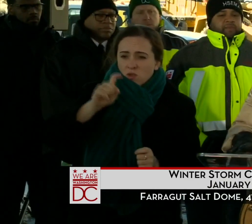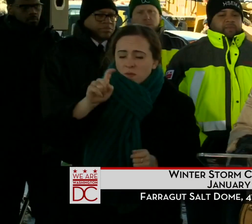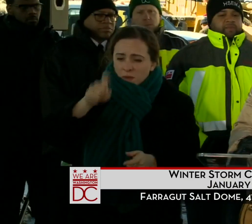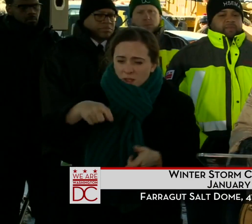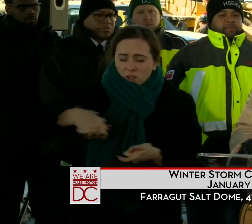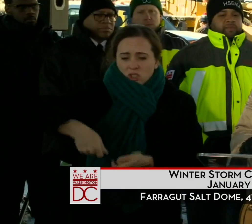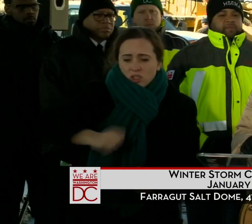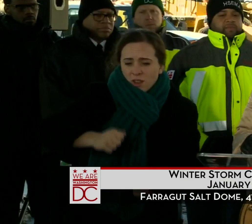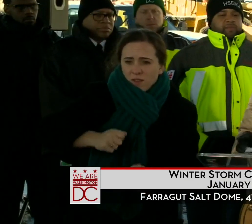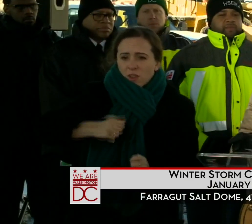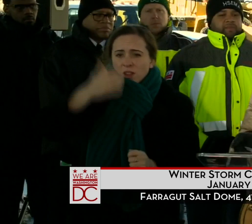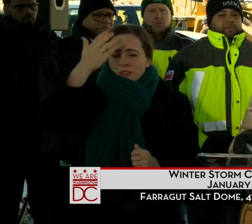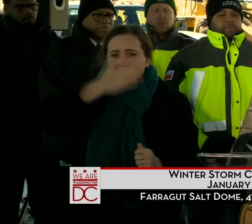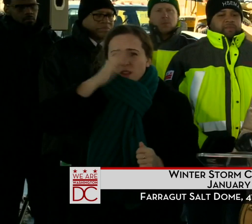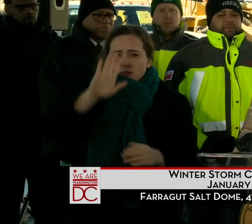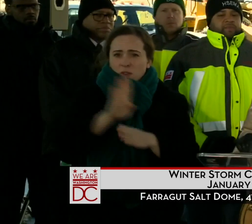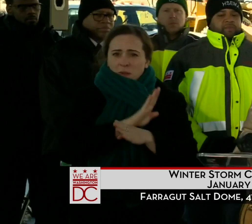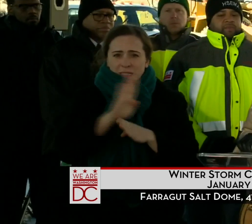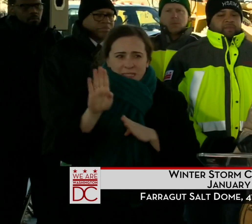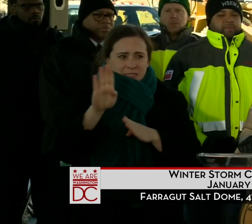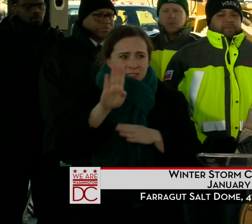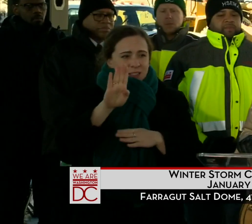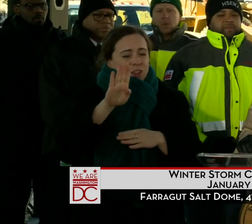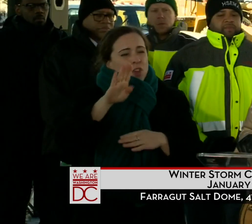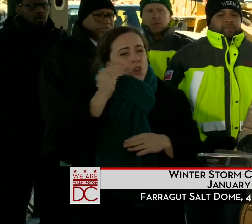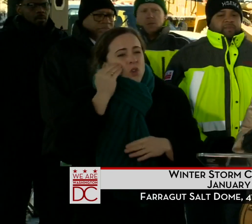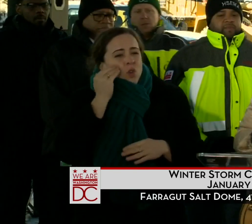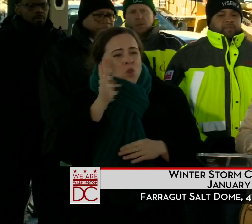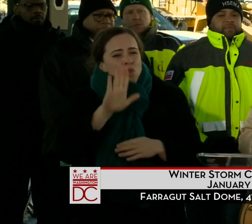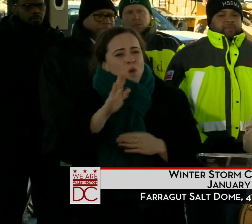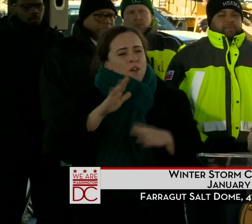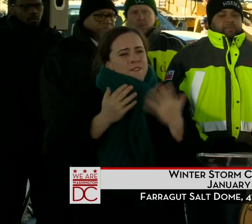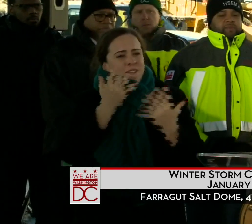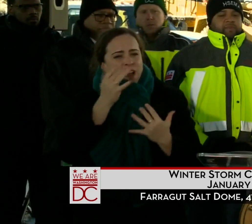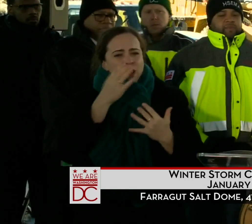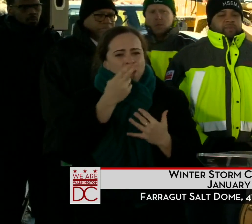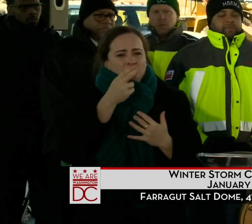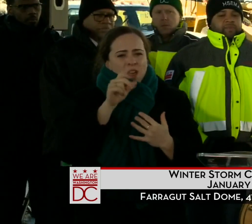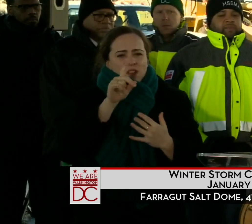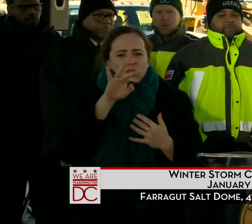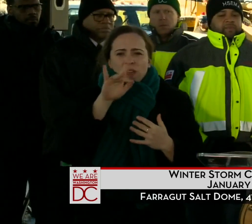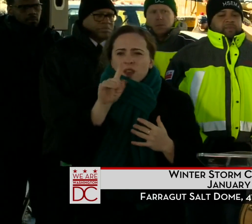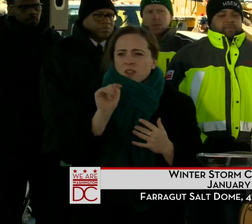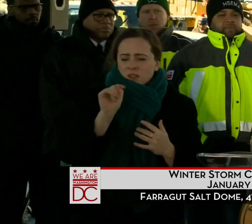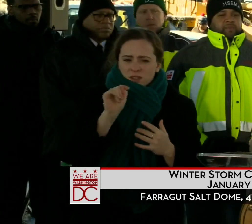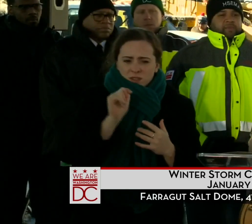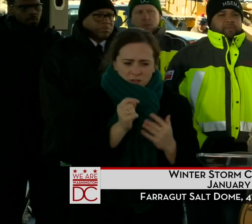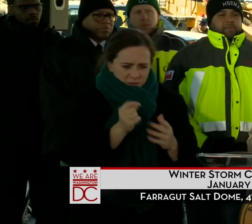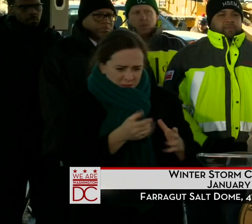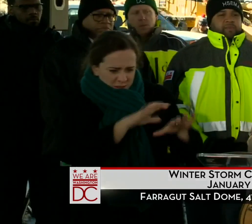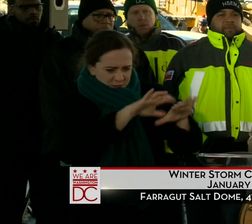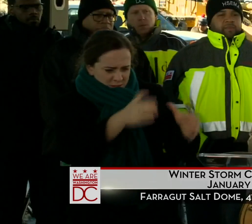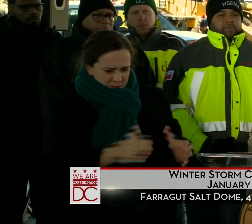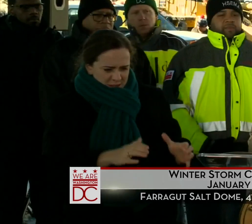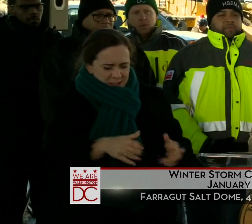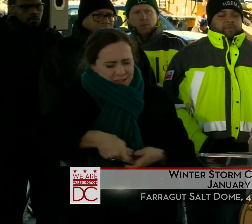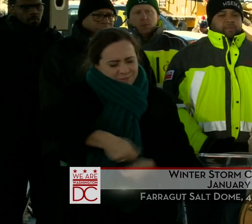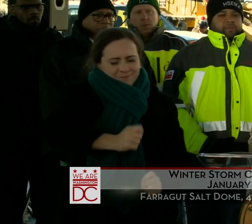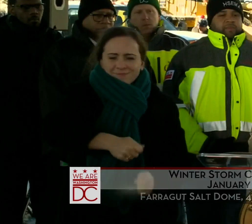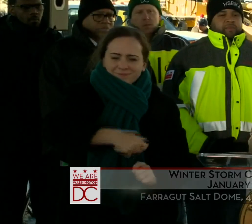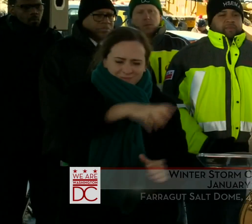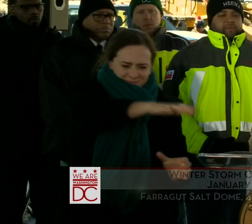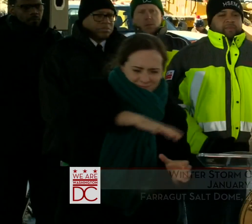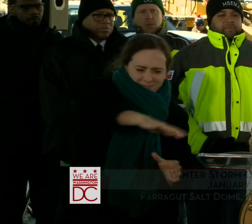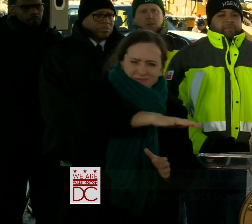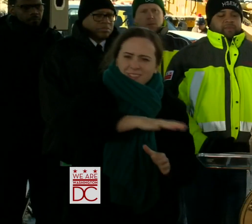your businesses. Our fire hydrants, you know where they are on your block. Help us out. clear those out as well, so that if